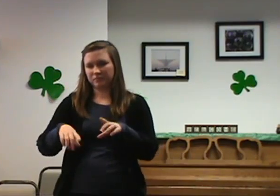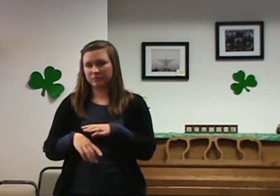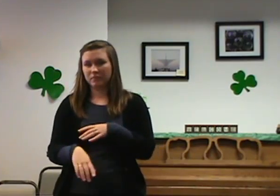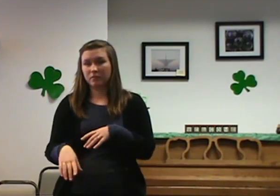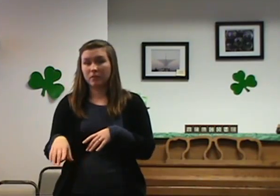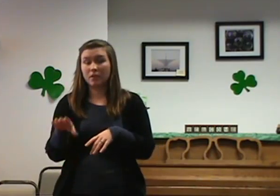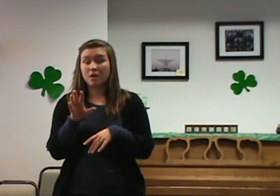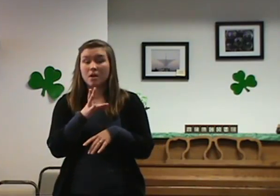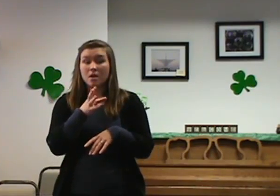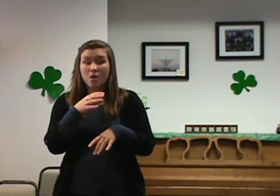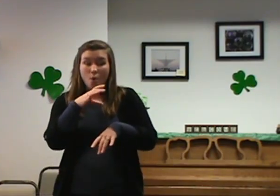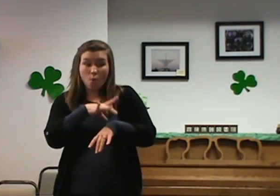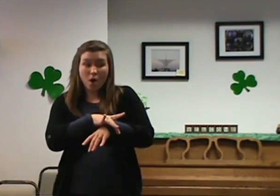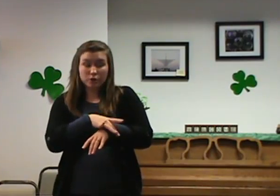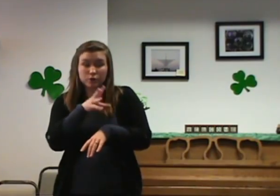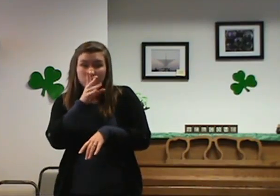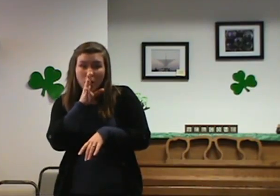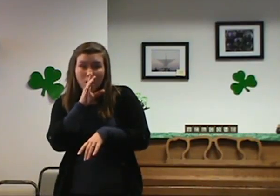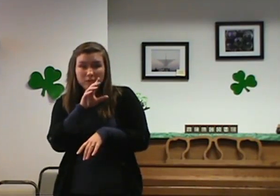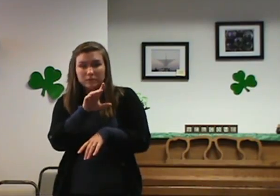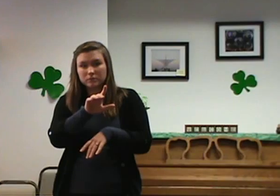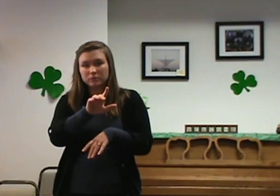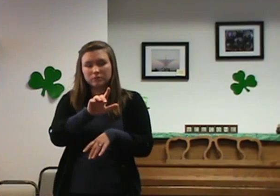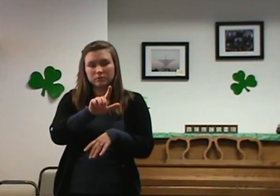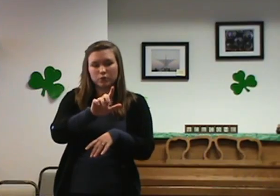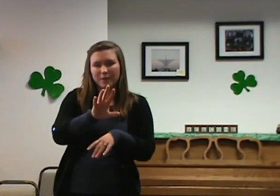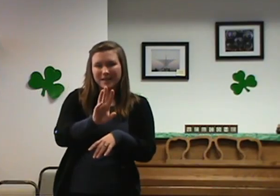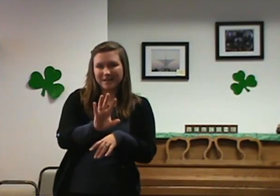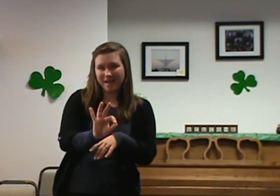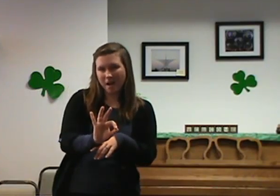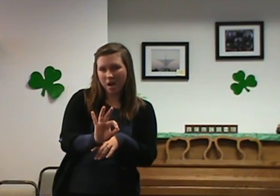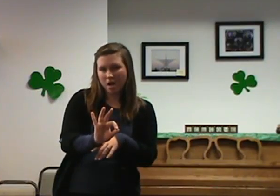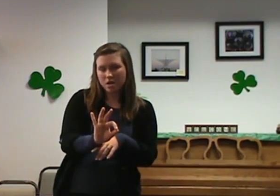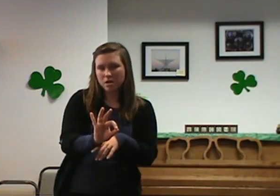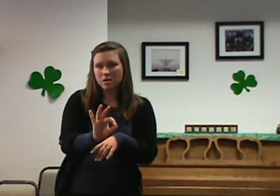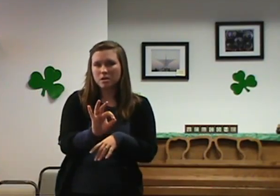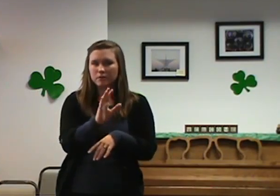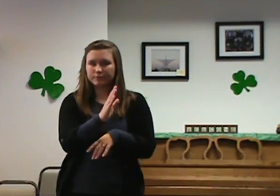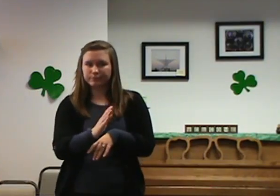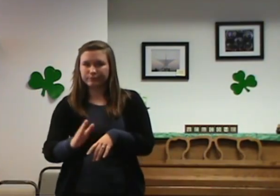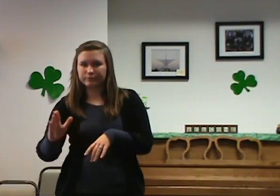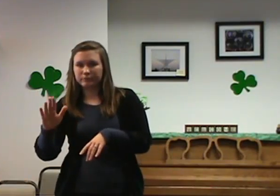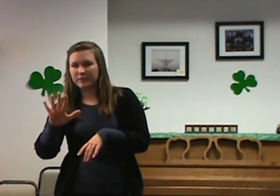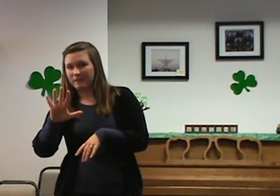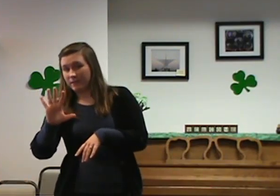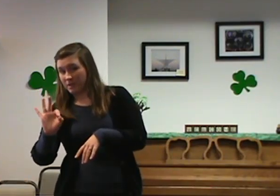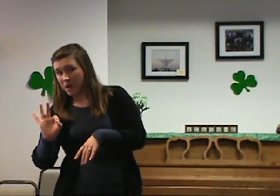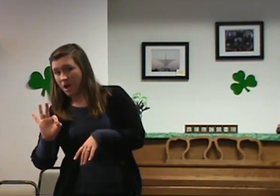from $29.95 to $59.95. And I've worked out with the jeweler in West Dallas that